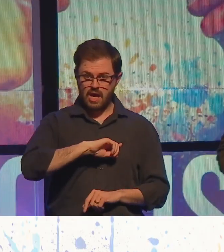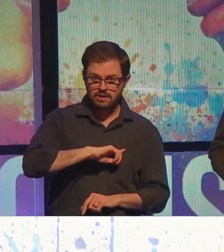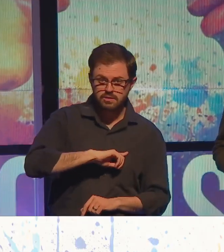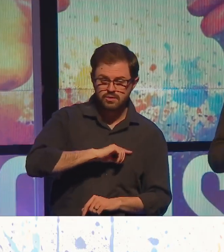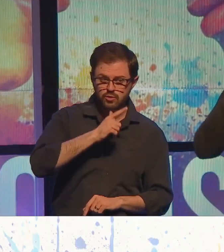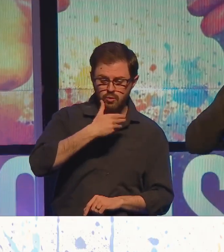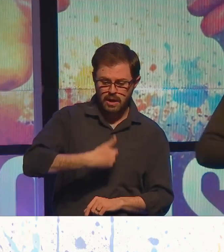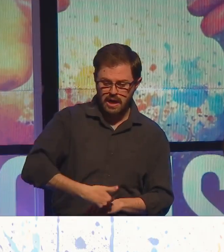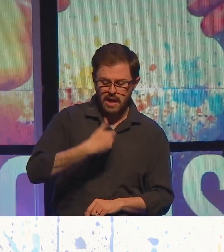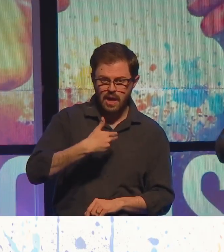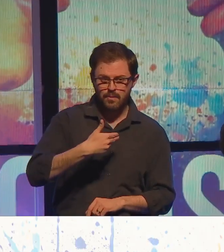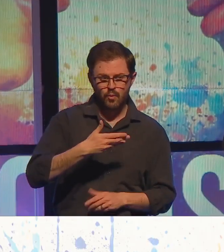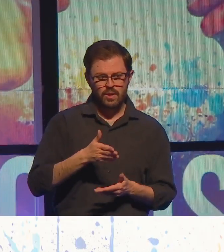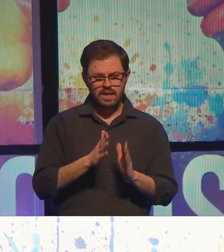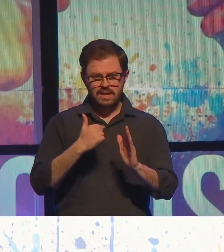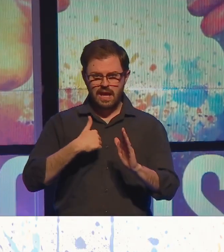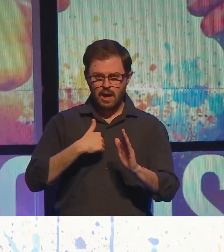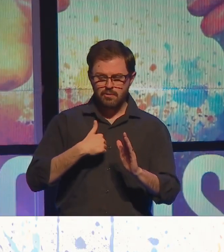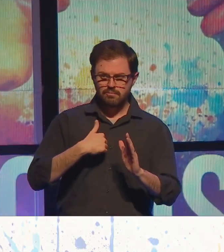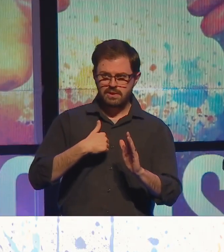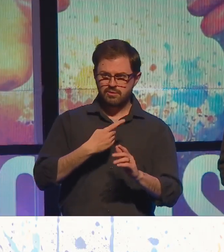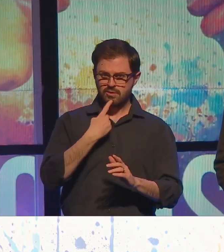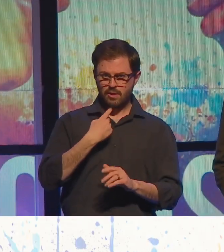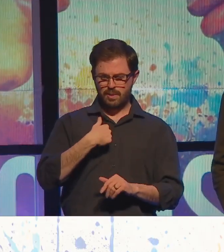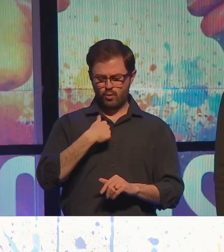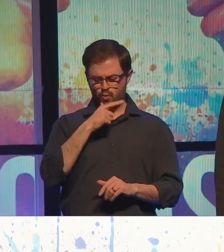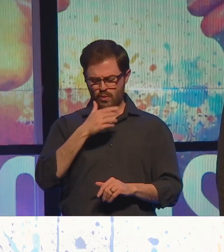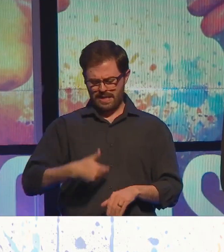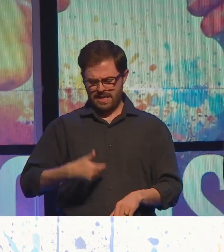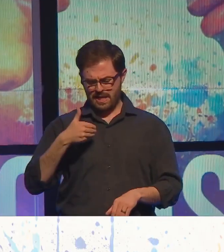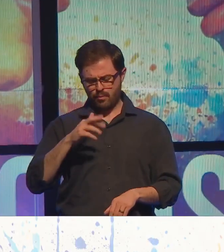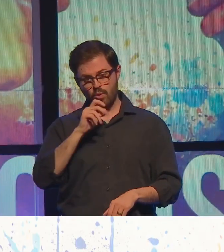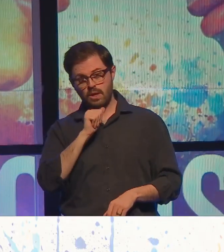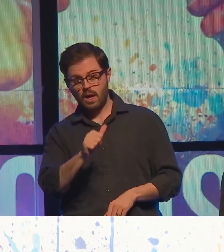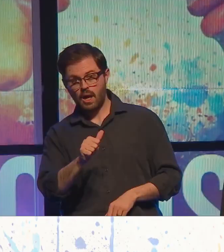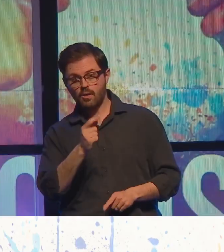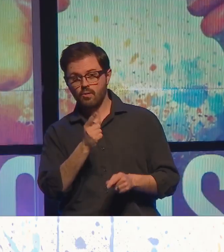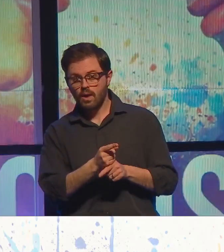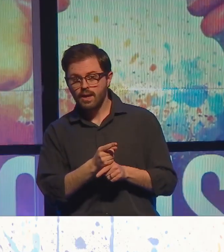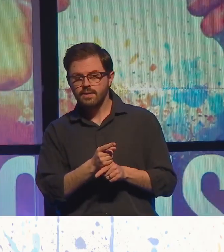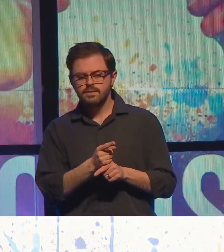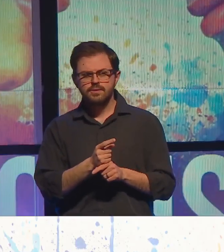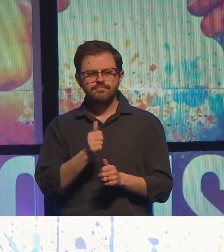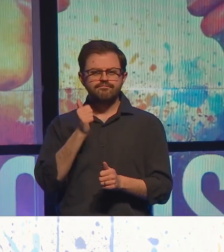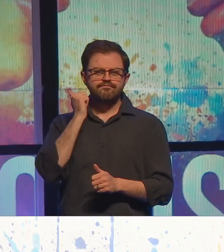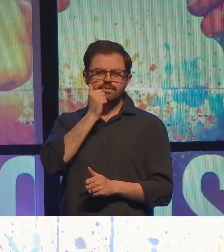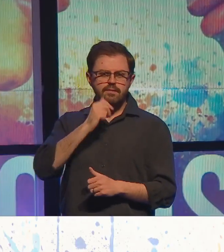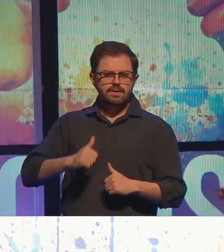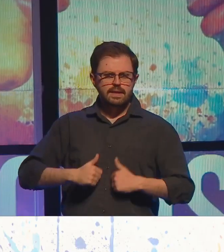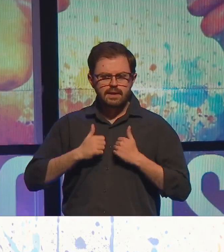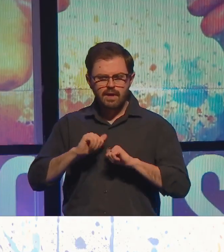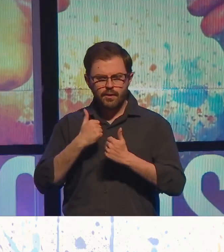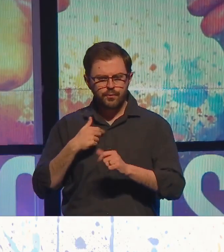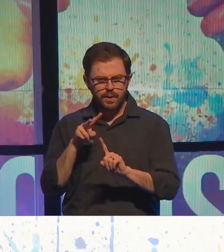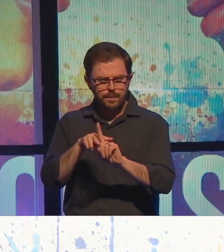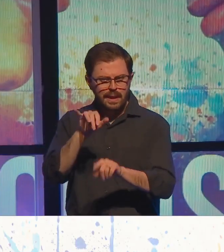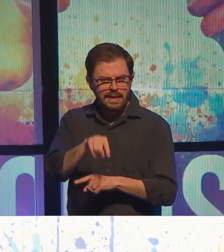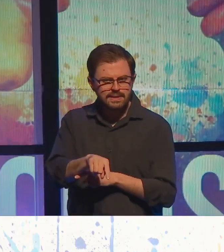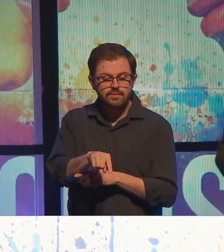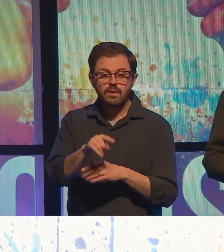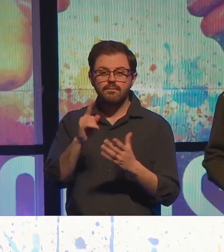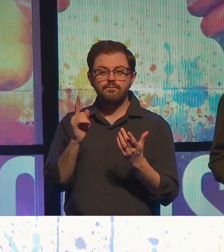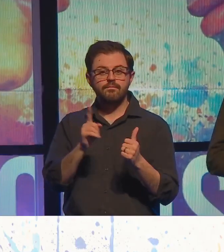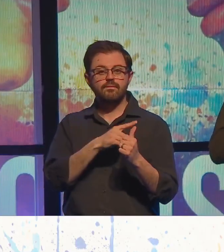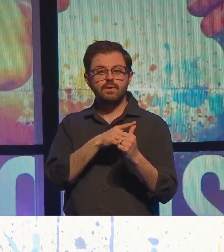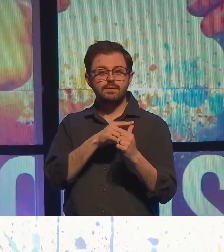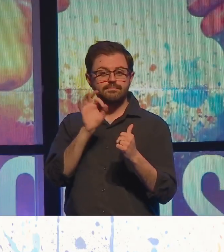create me? Will it form me? Will it tell me who I am or not? So in our everyday normal lives, how do we do this? How do we start to live out? Well, first of